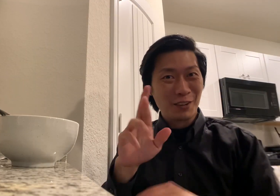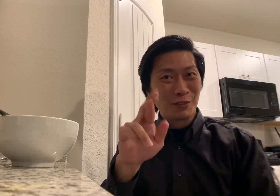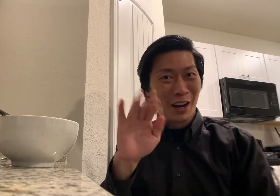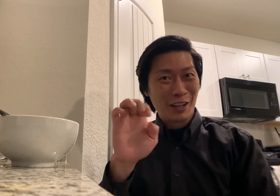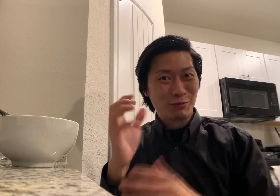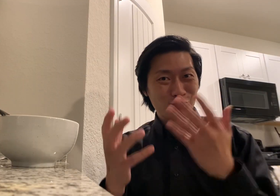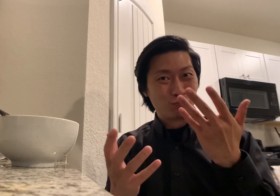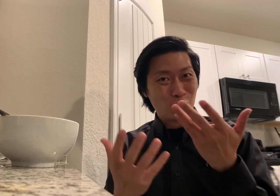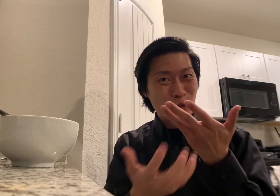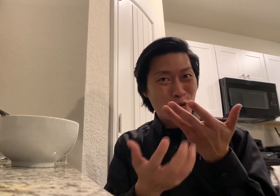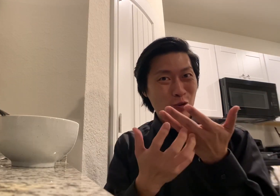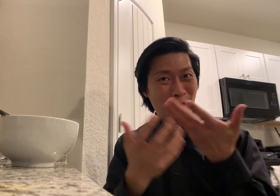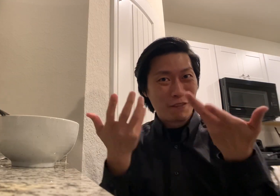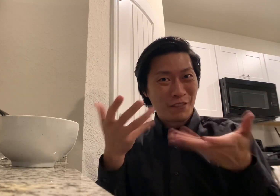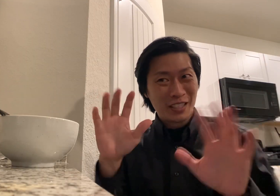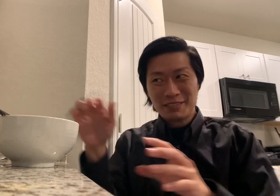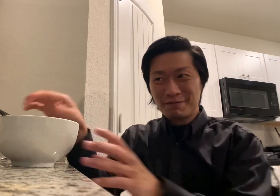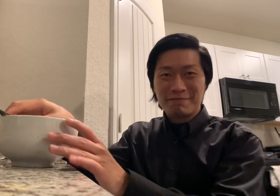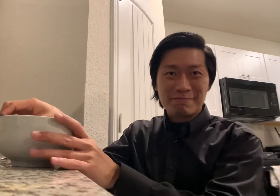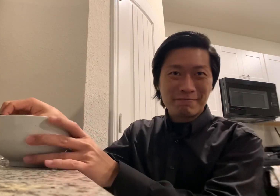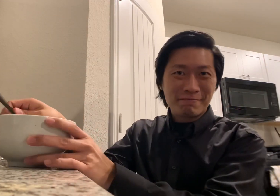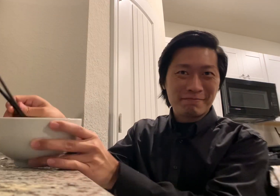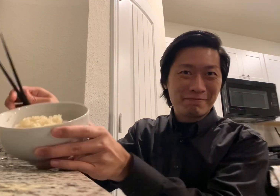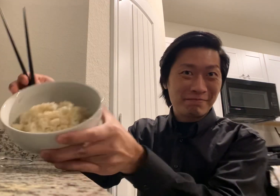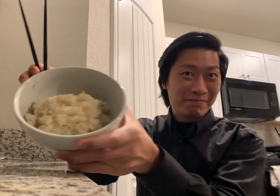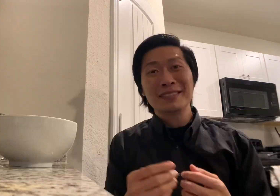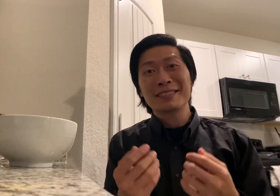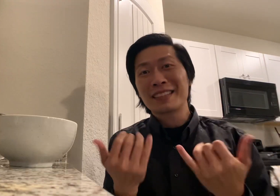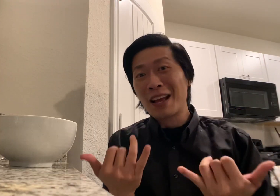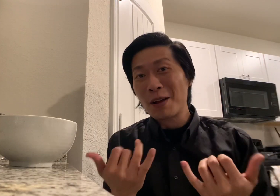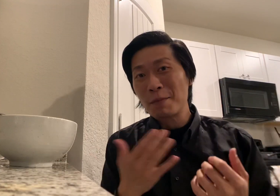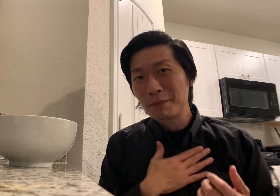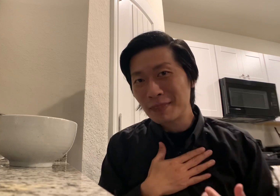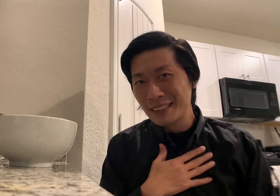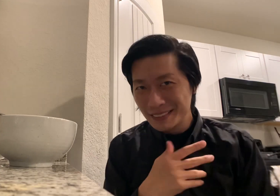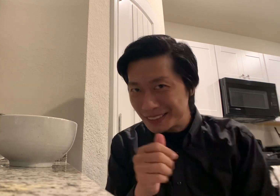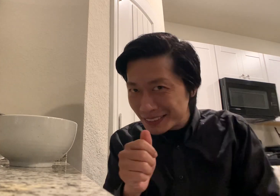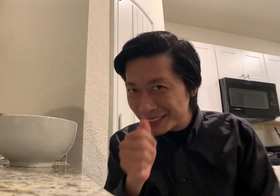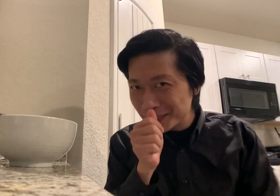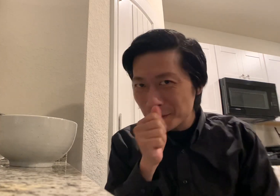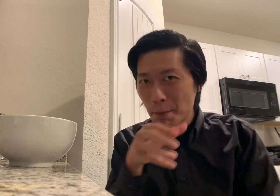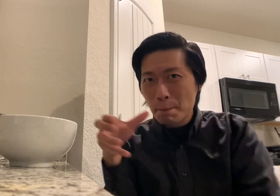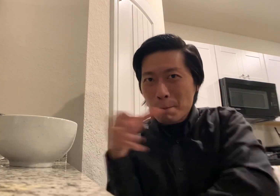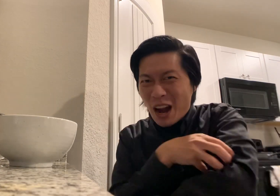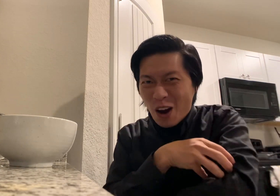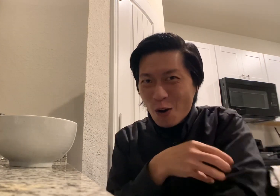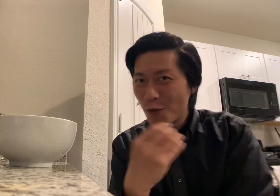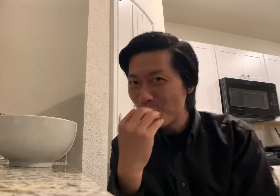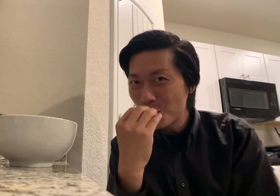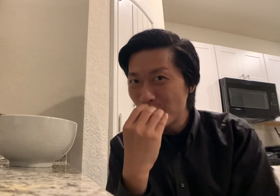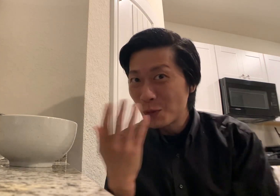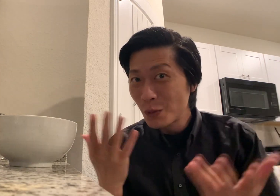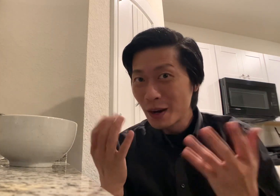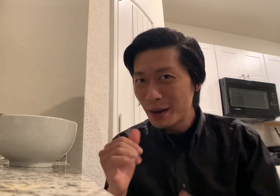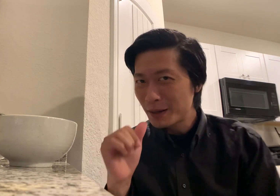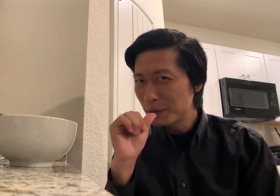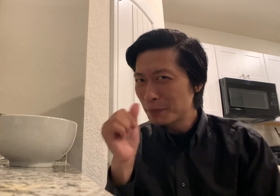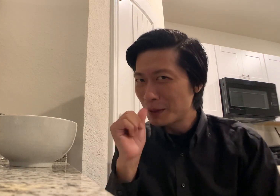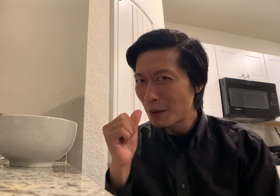Alright, so you see I've completed finishing the cooking of rice, and here